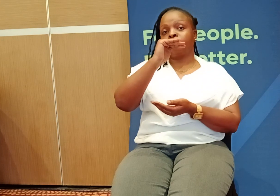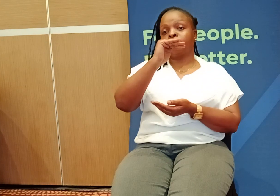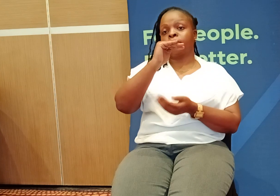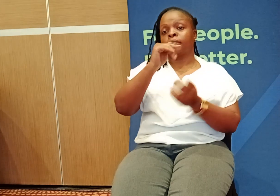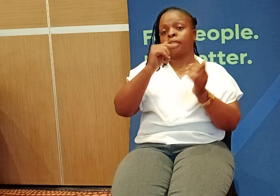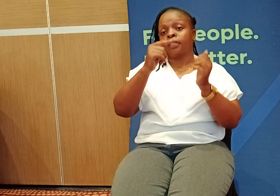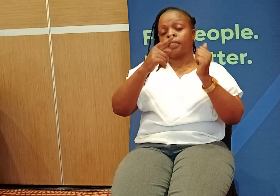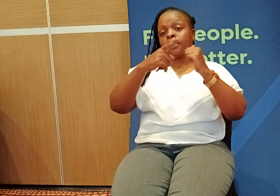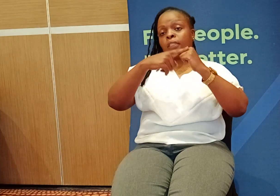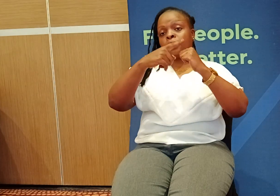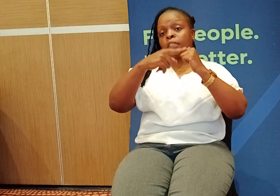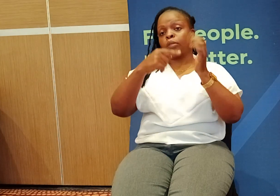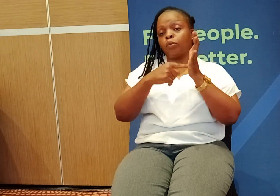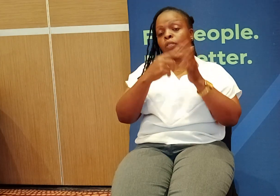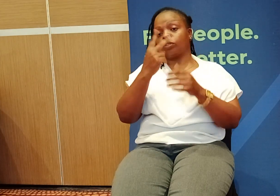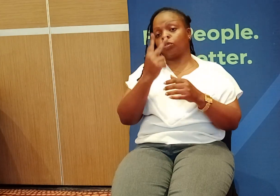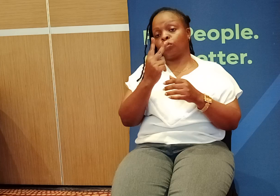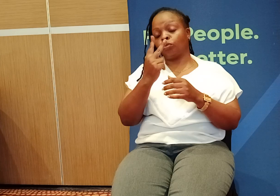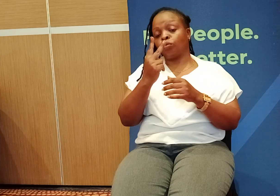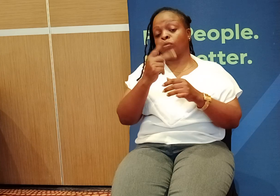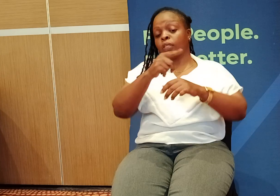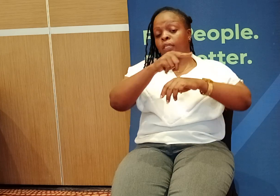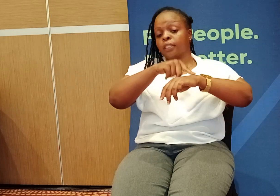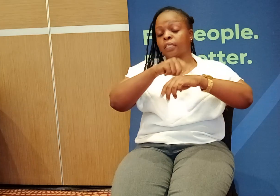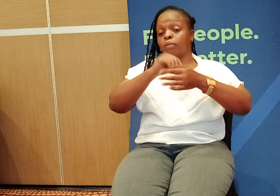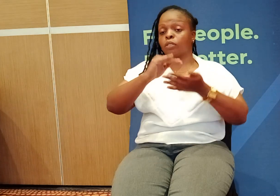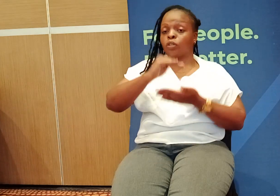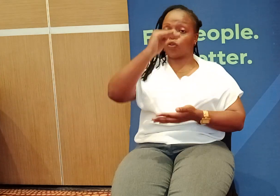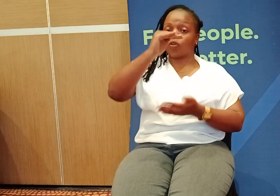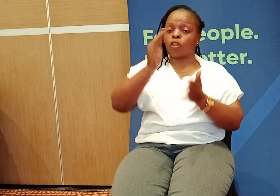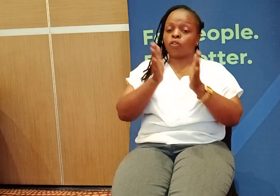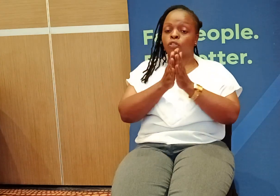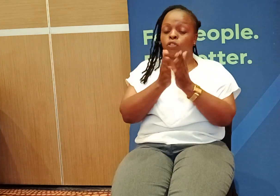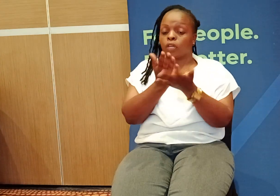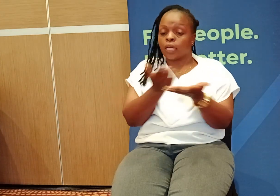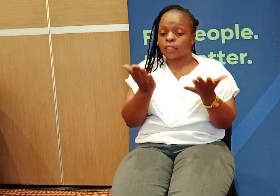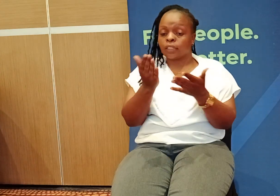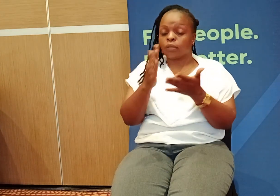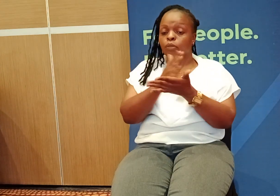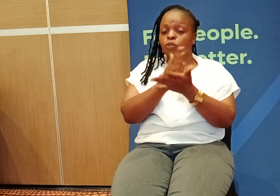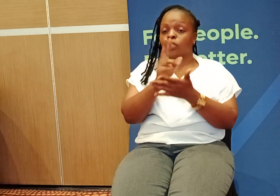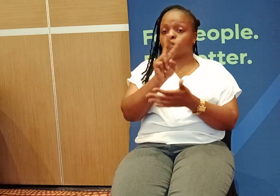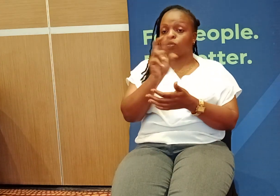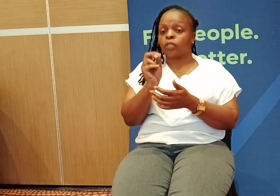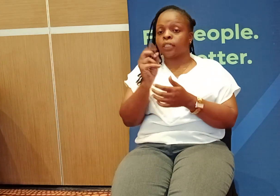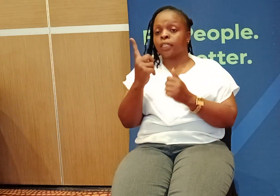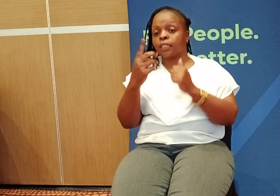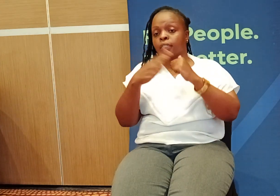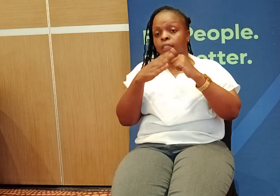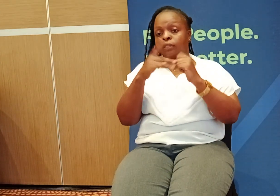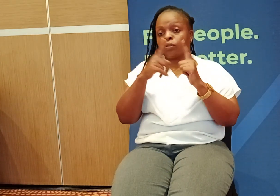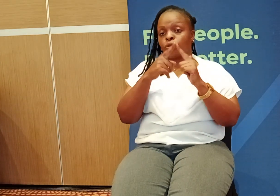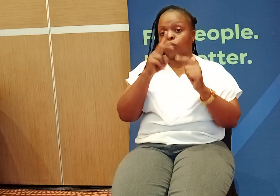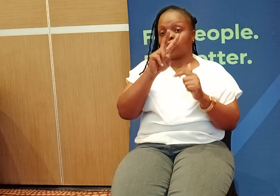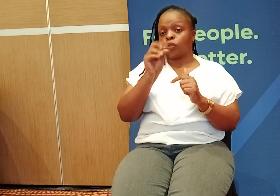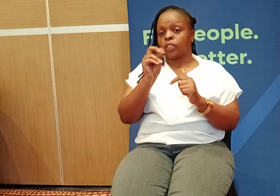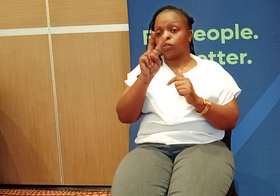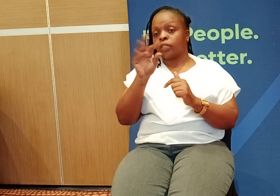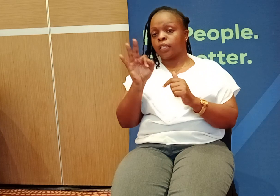6.2 times growth in total assets between 2019 to 2023. In profits, we've